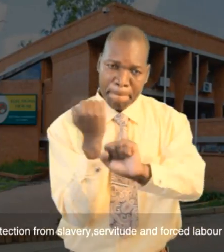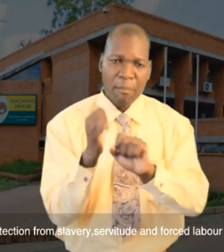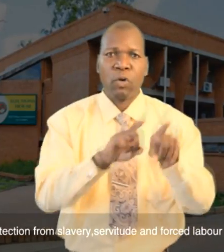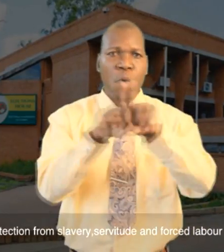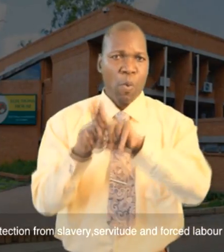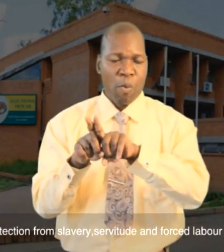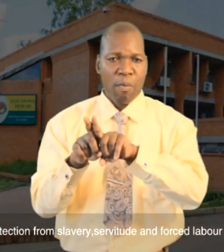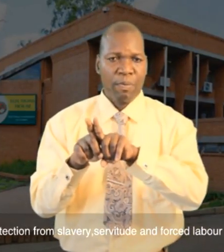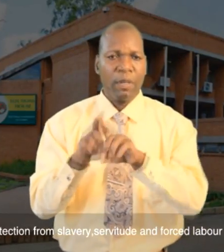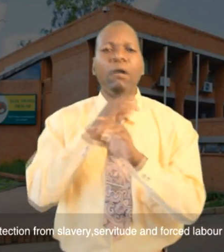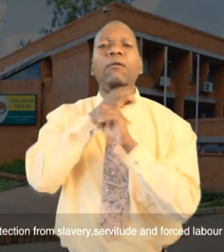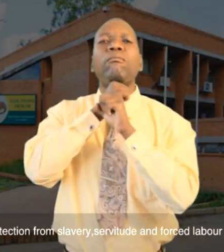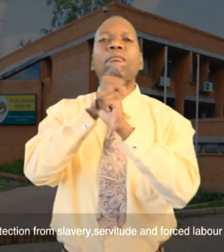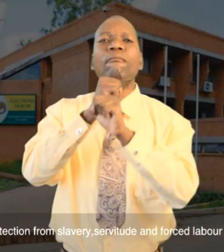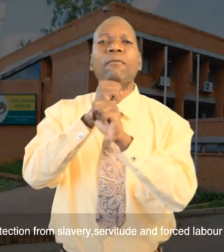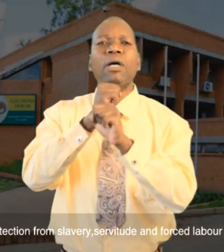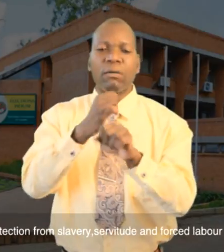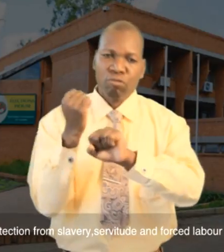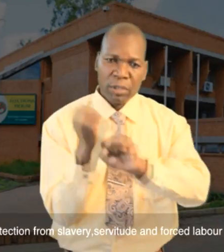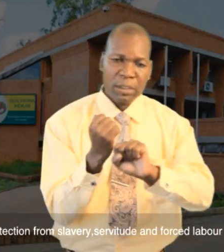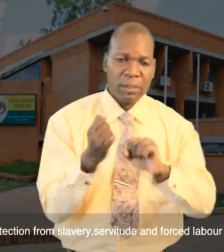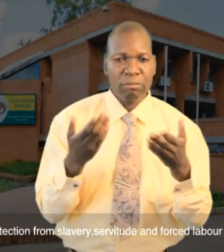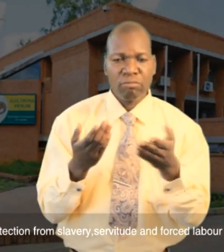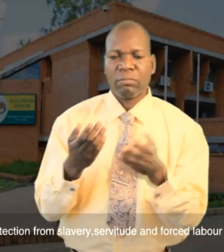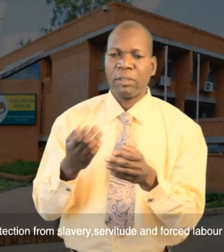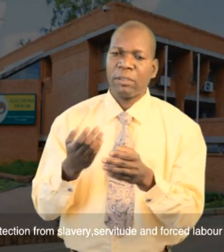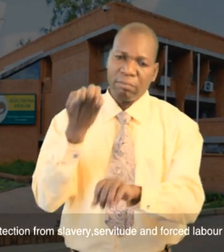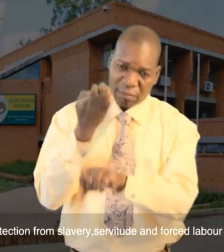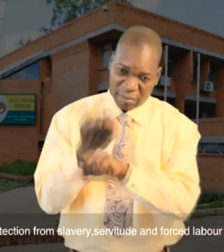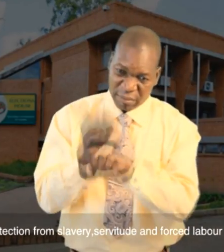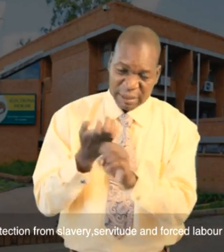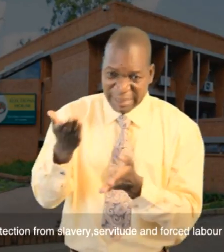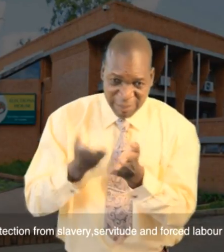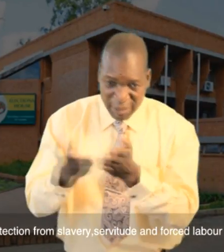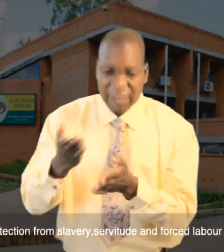protection from slavery, servitude, and forced labor,